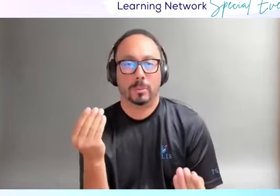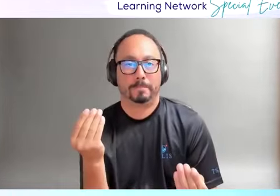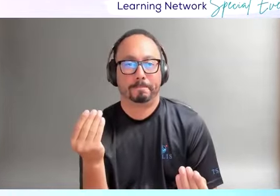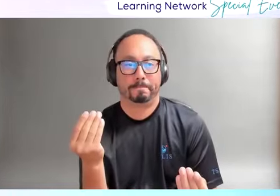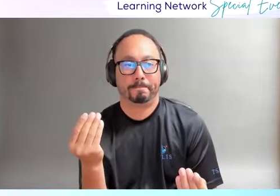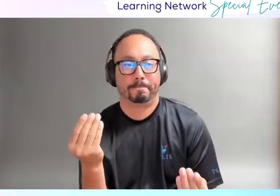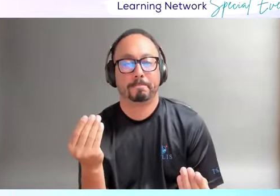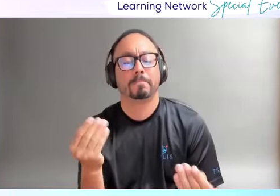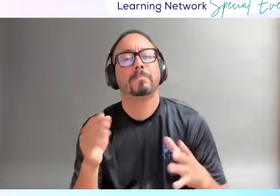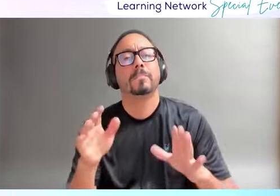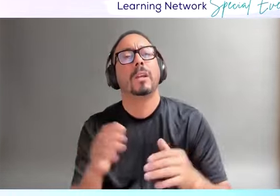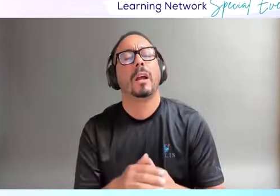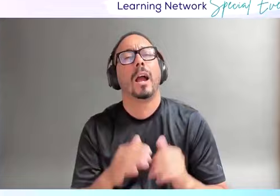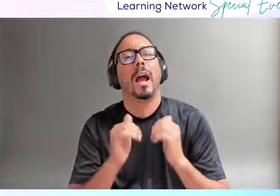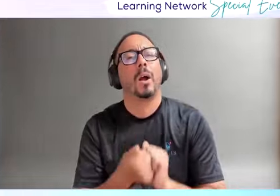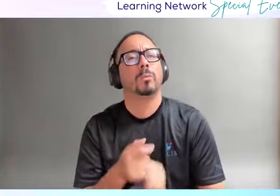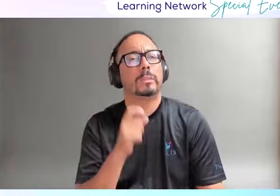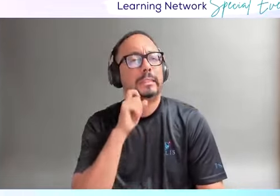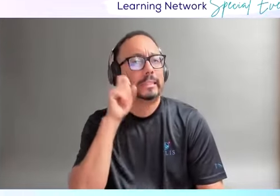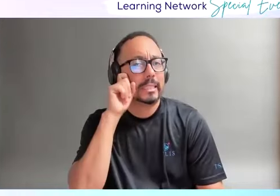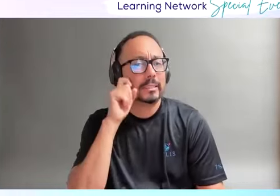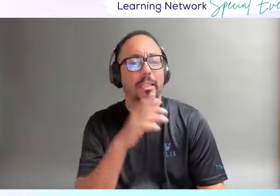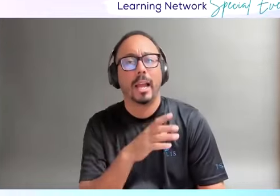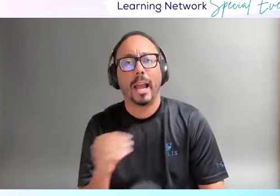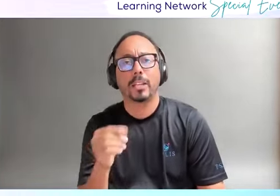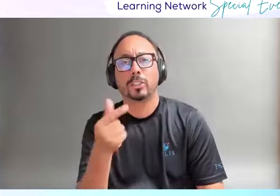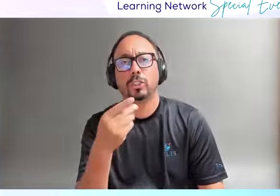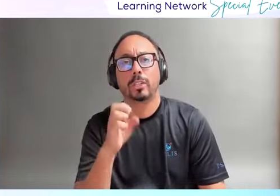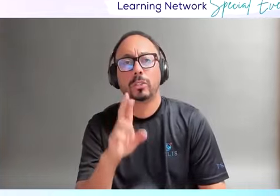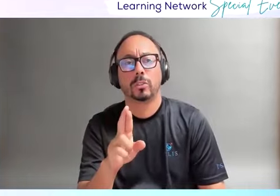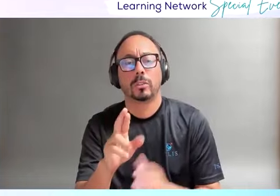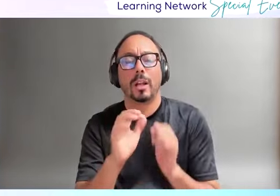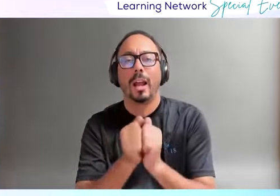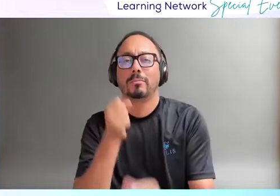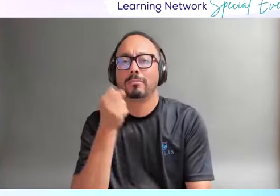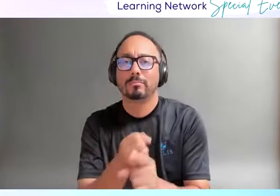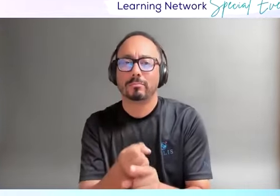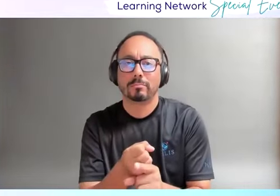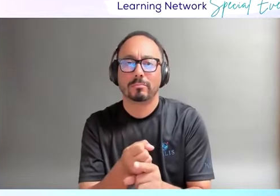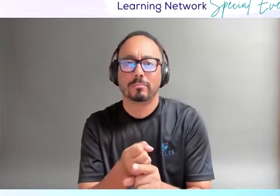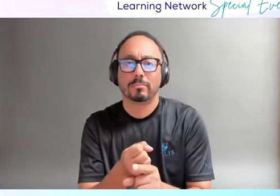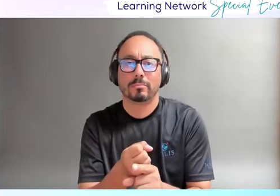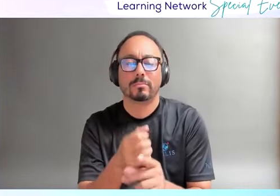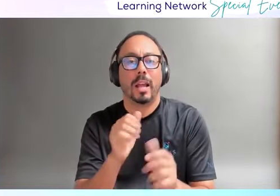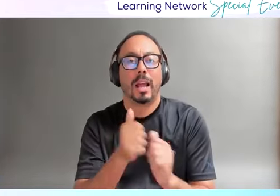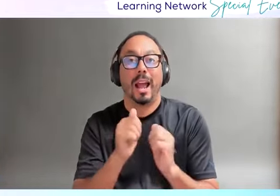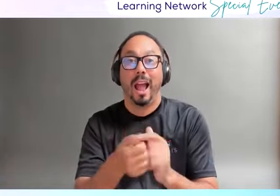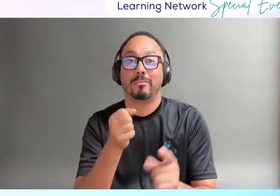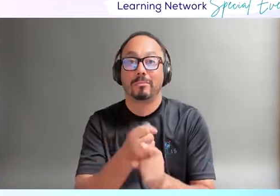integrate into our understanding, or in some cases, lack of understanding of these 5 drugs.